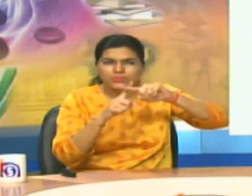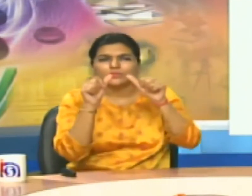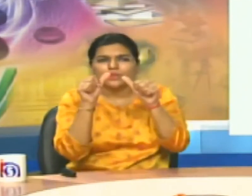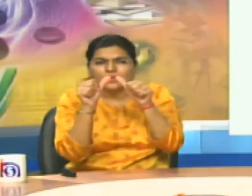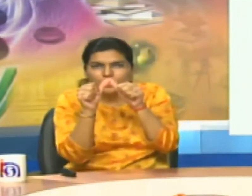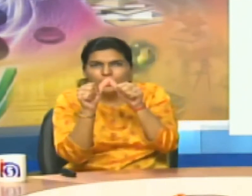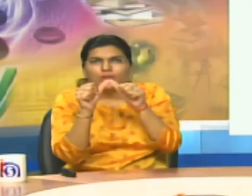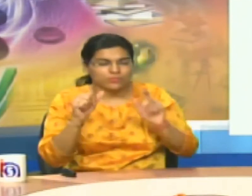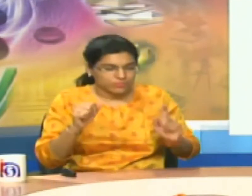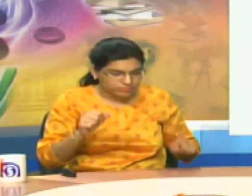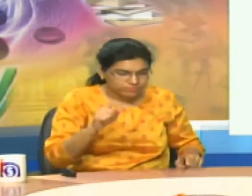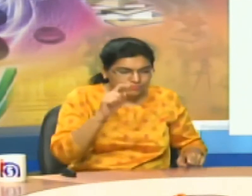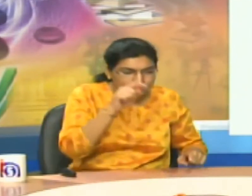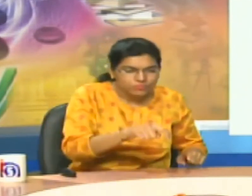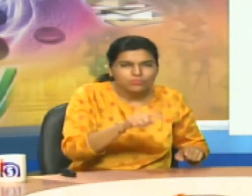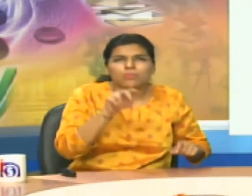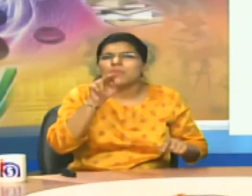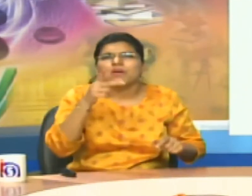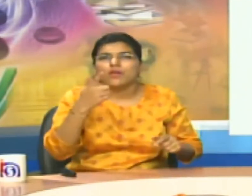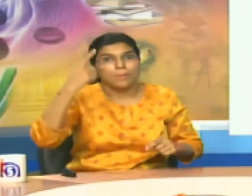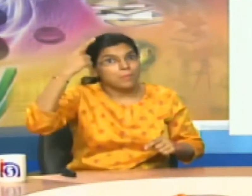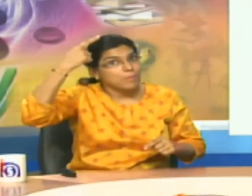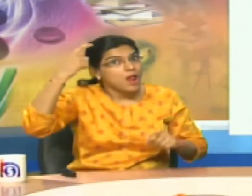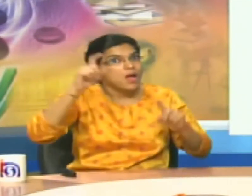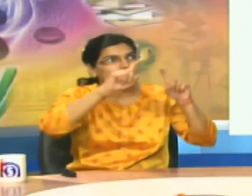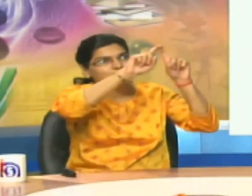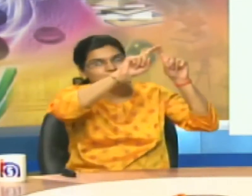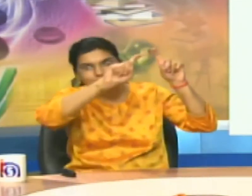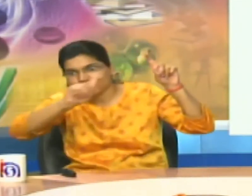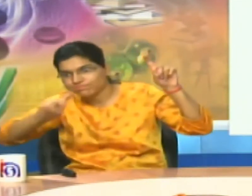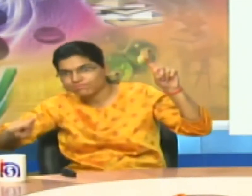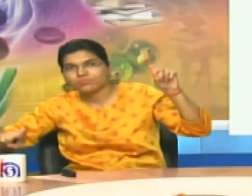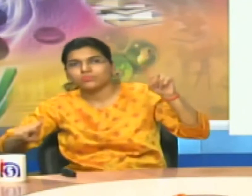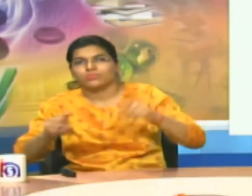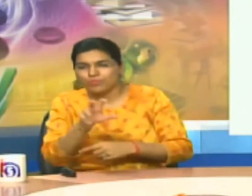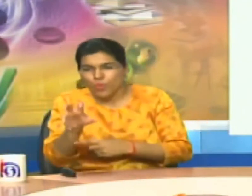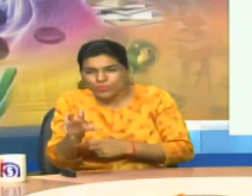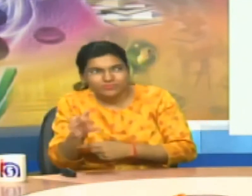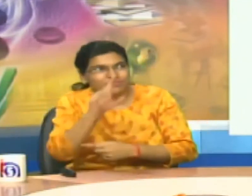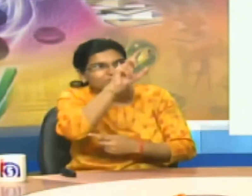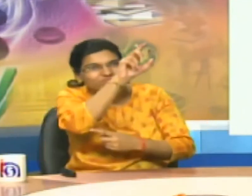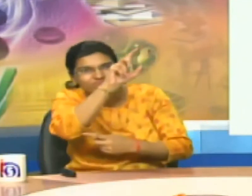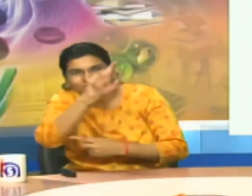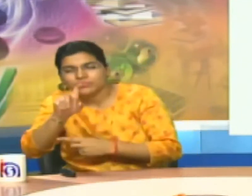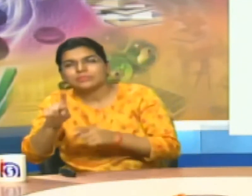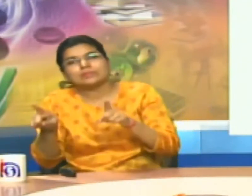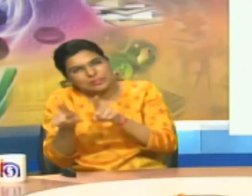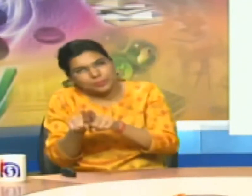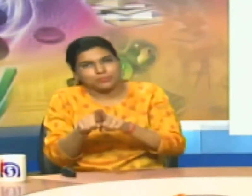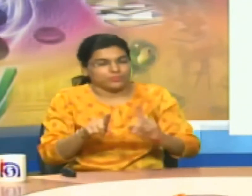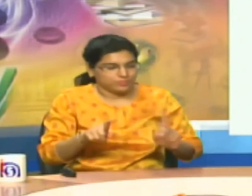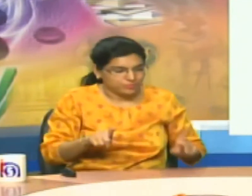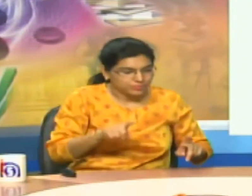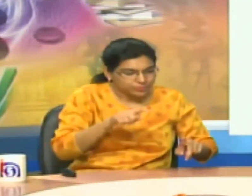plus O. The second is, if you want to select, like if you want to drag, or you need to select